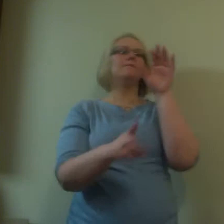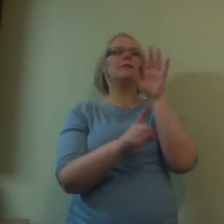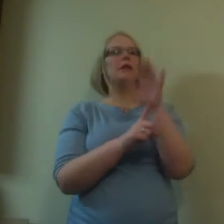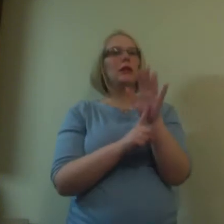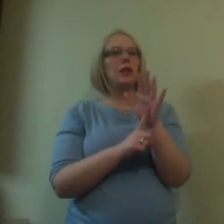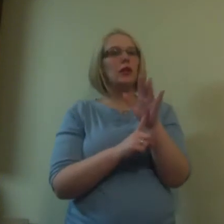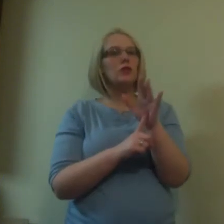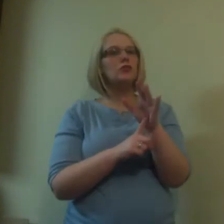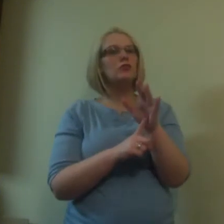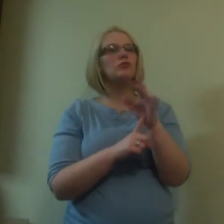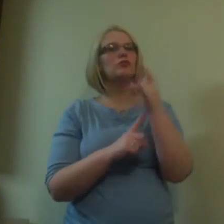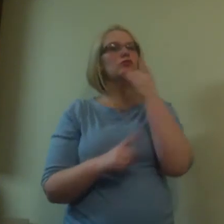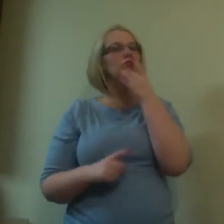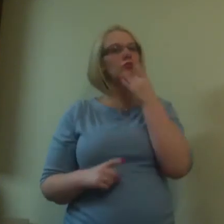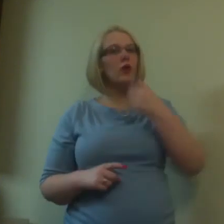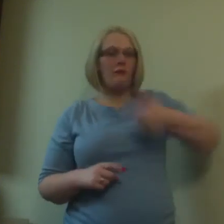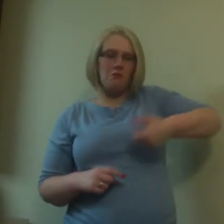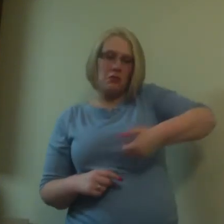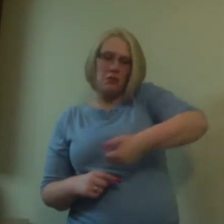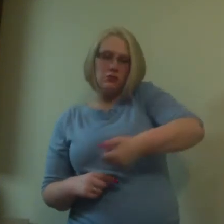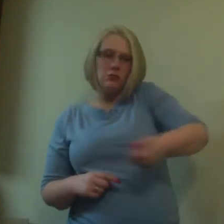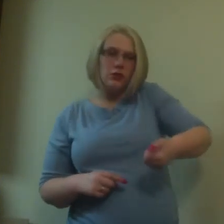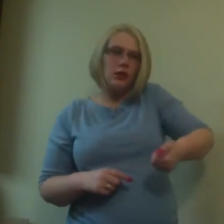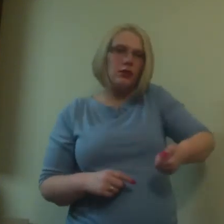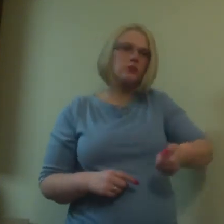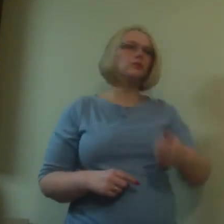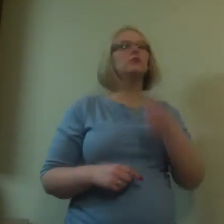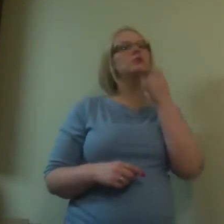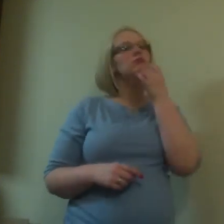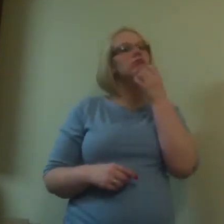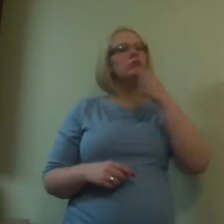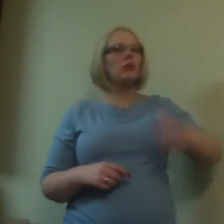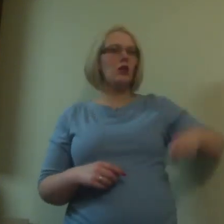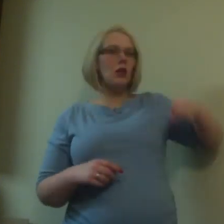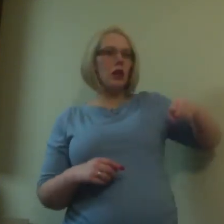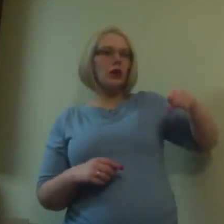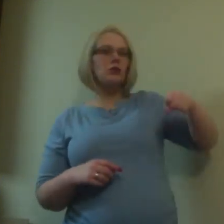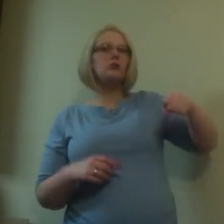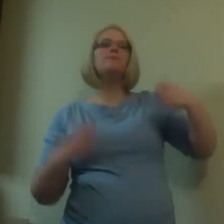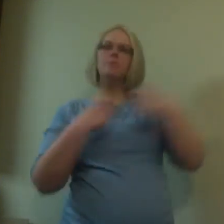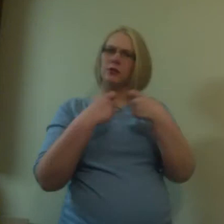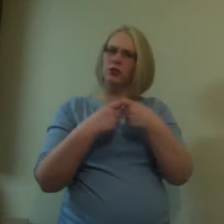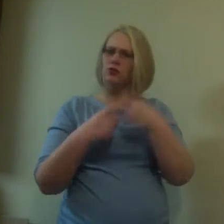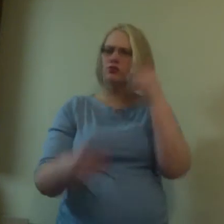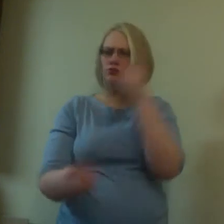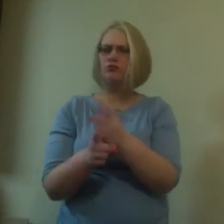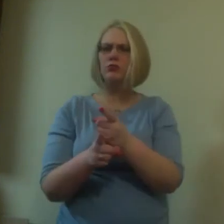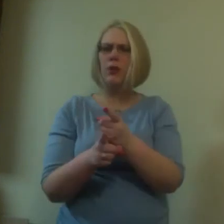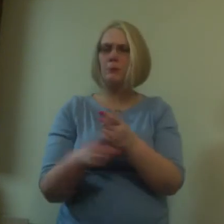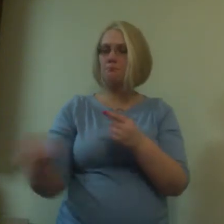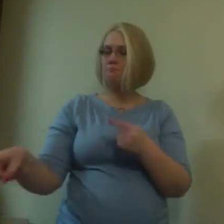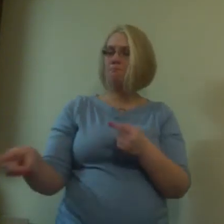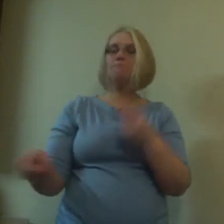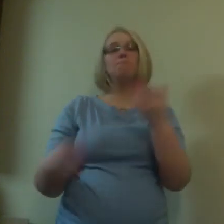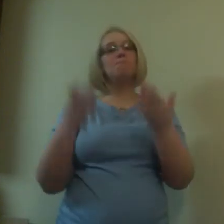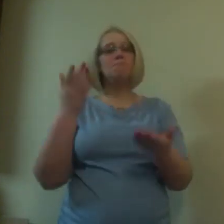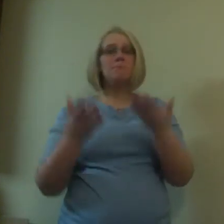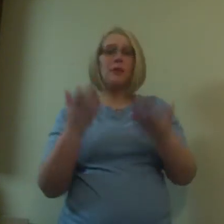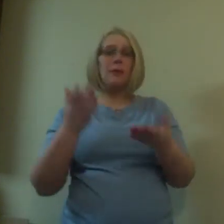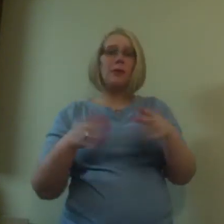electricity, right? And it might freeze. It might freeze because the sun does keep the earth warm. Good.